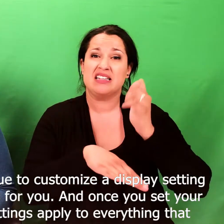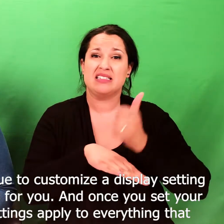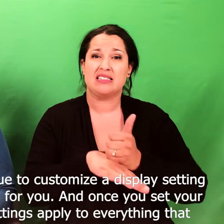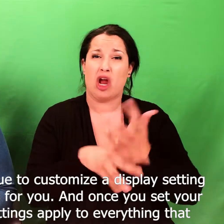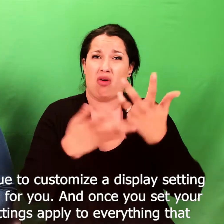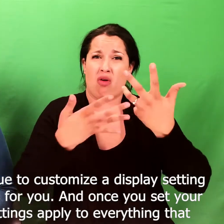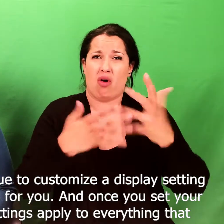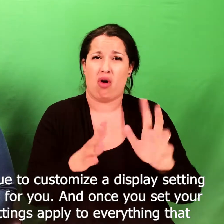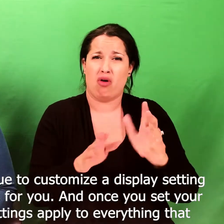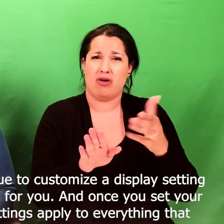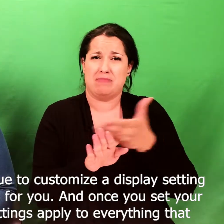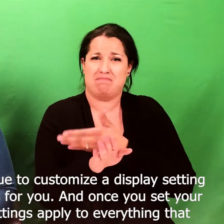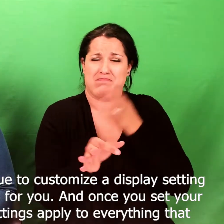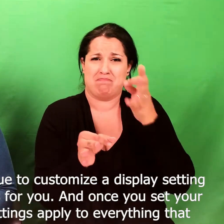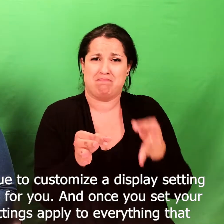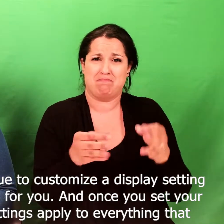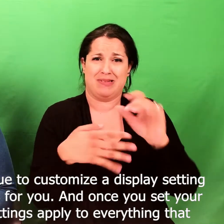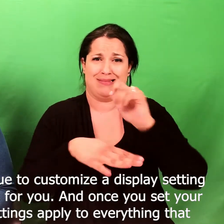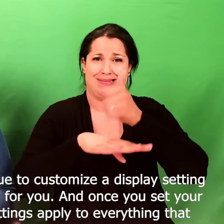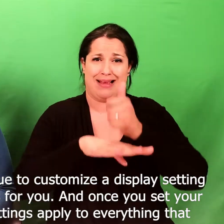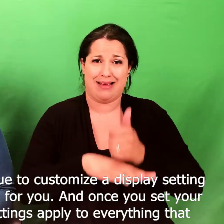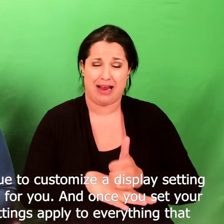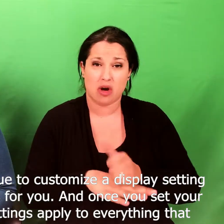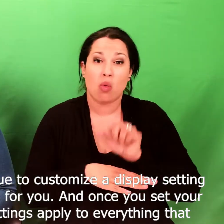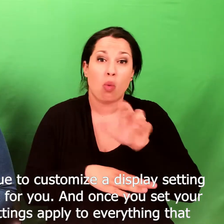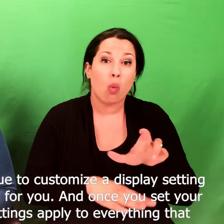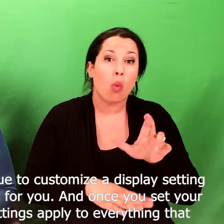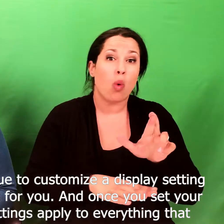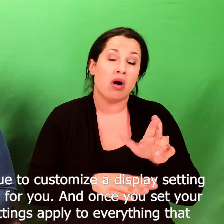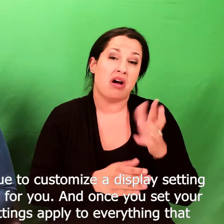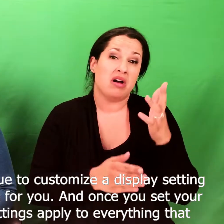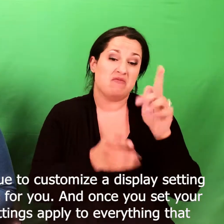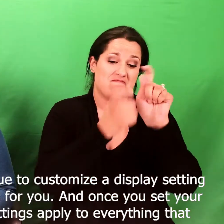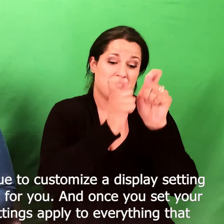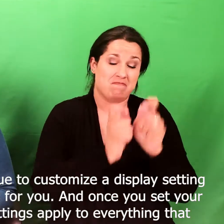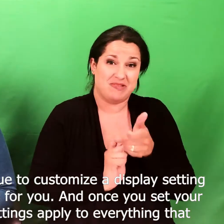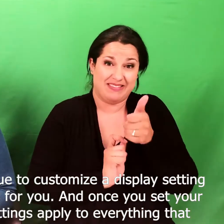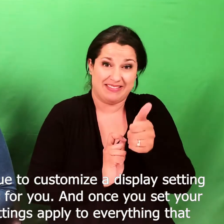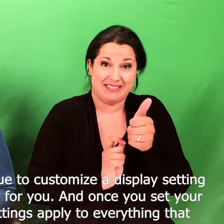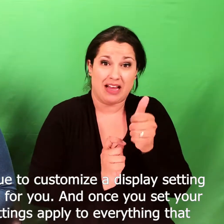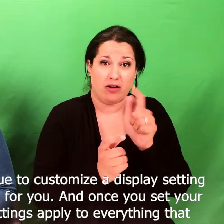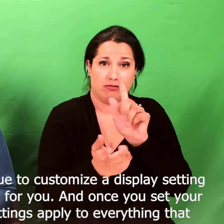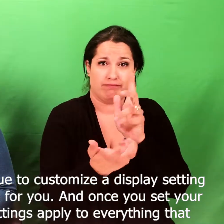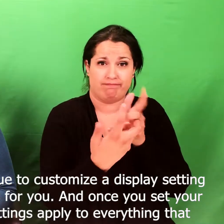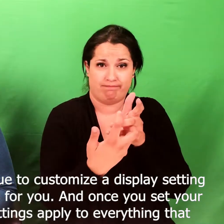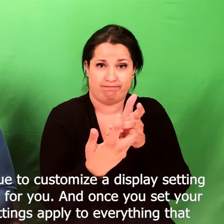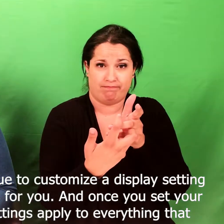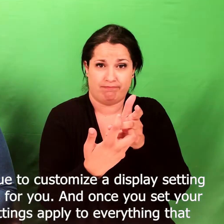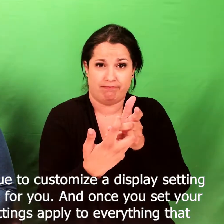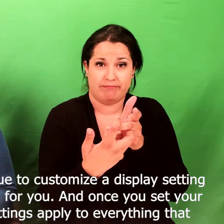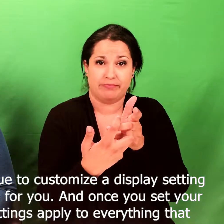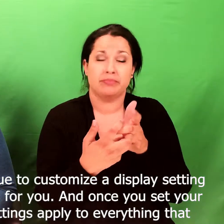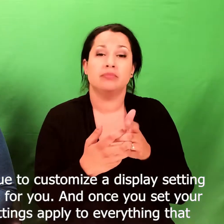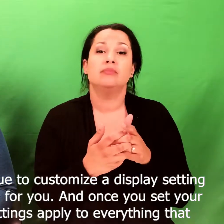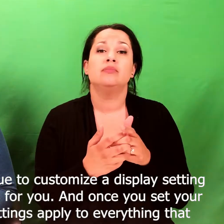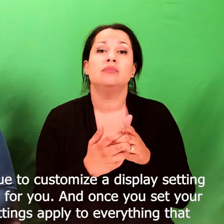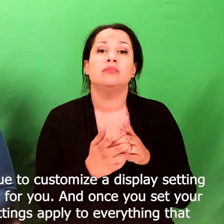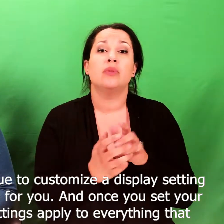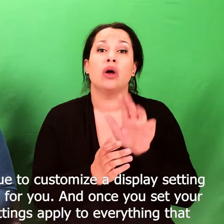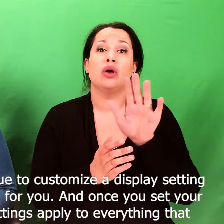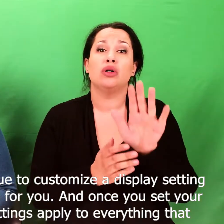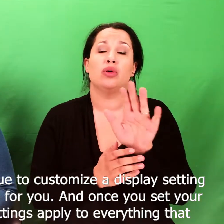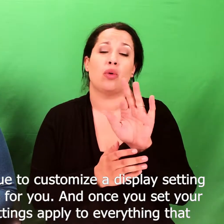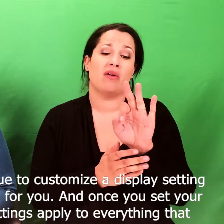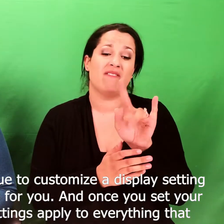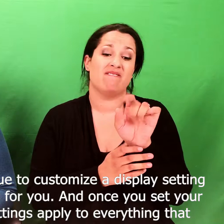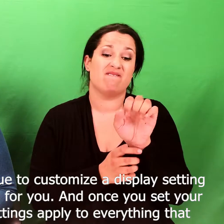color tint and hue to customize a display setting that best works for you. And once you set your